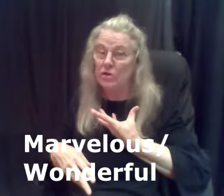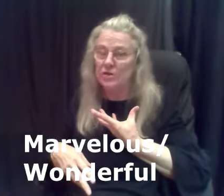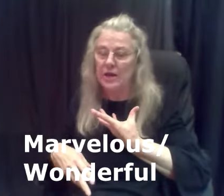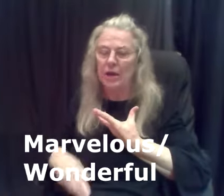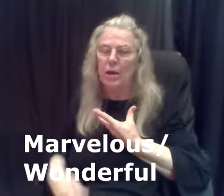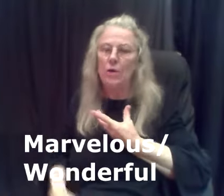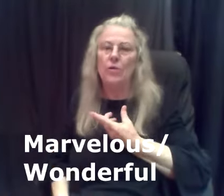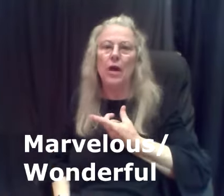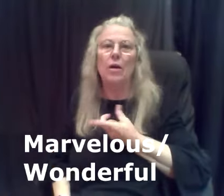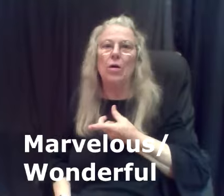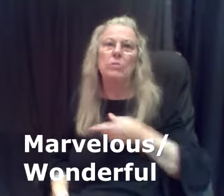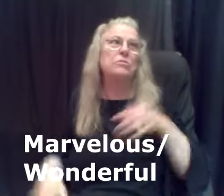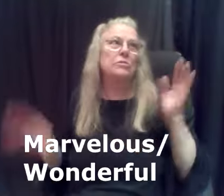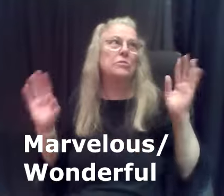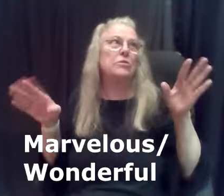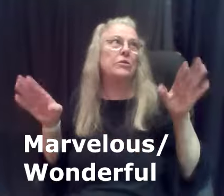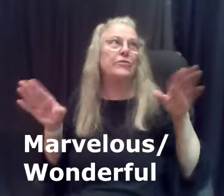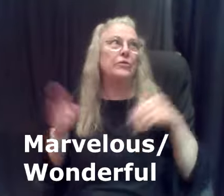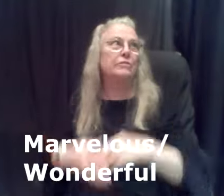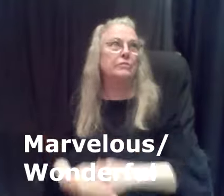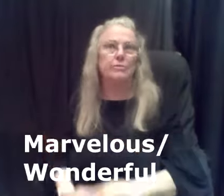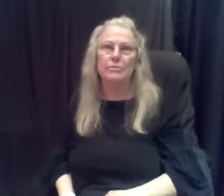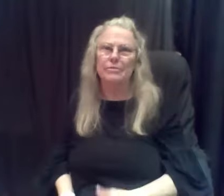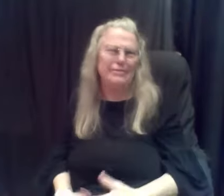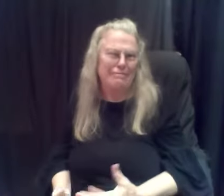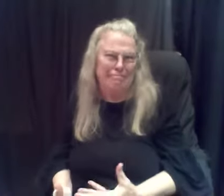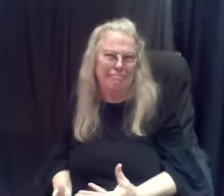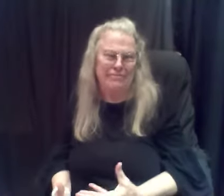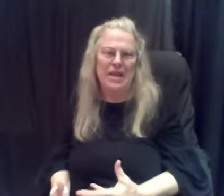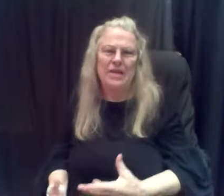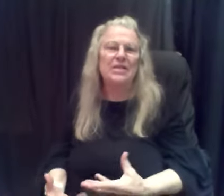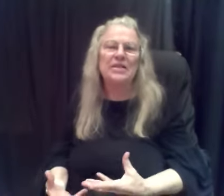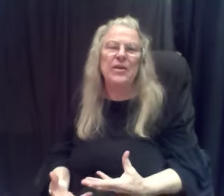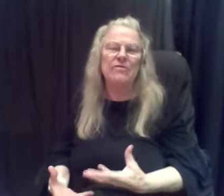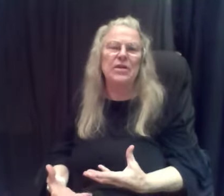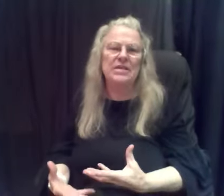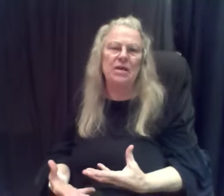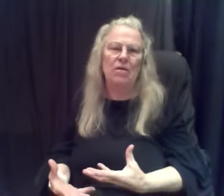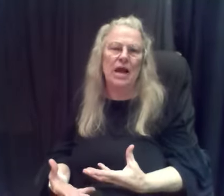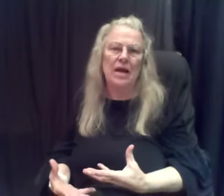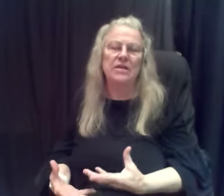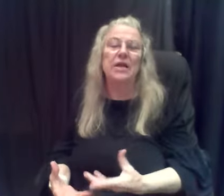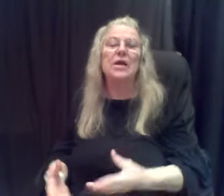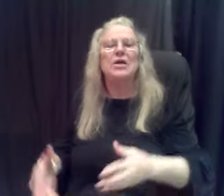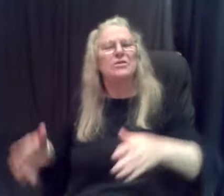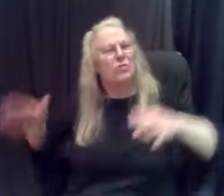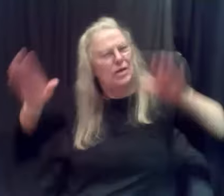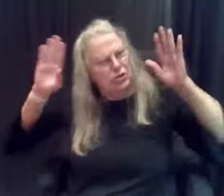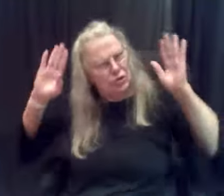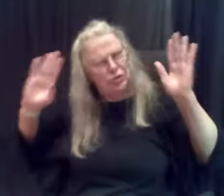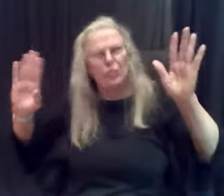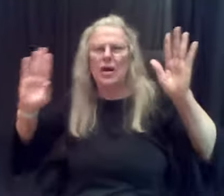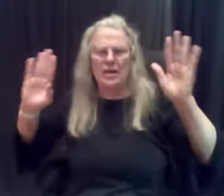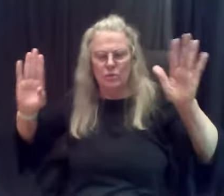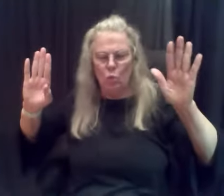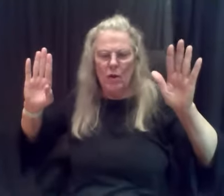saying. You can't go, it's wonderful. That's being very sarcastic. So make sure it's